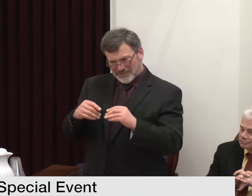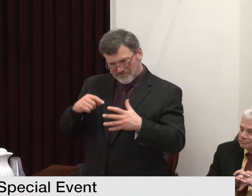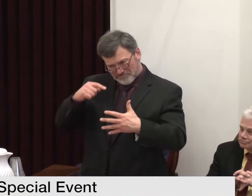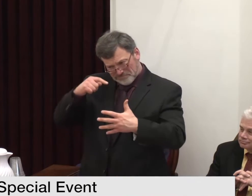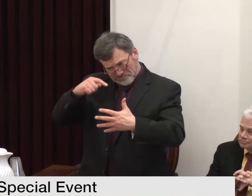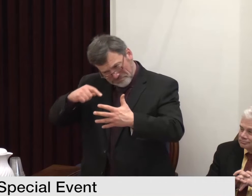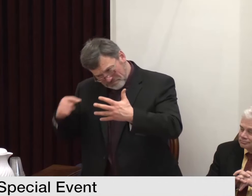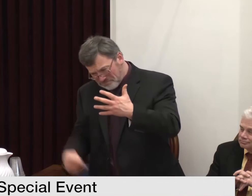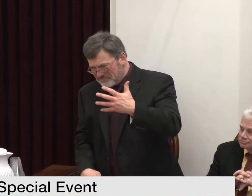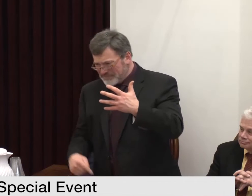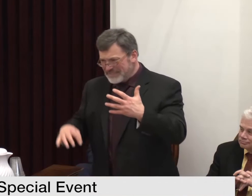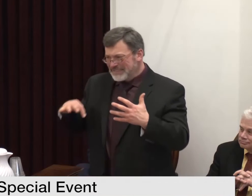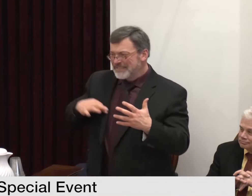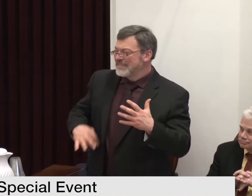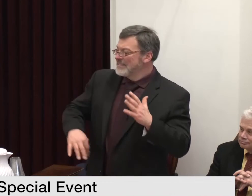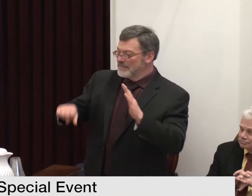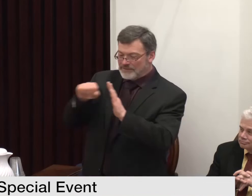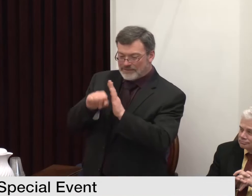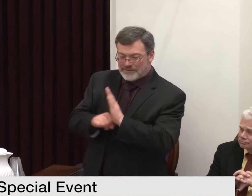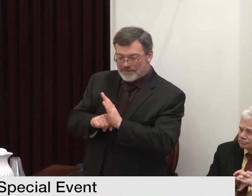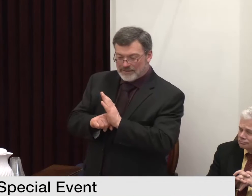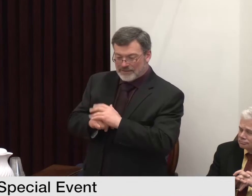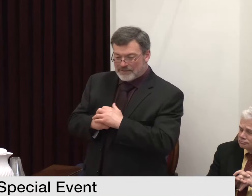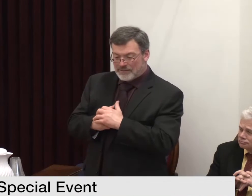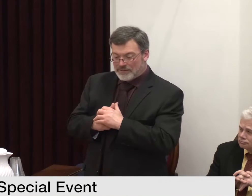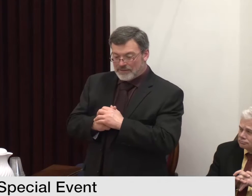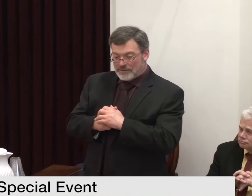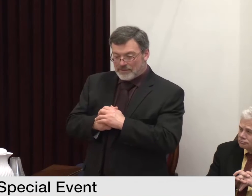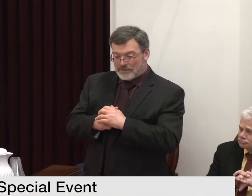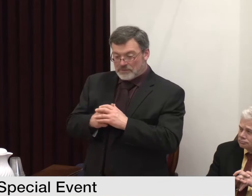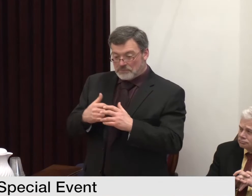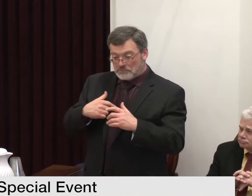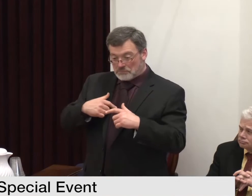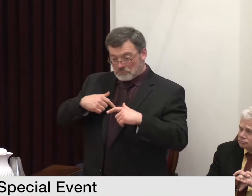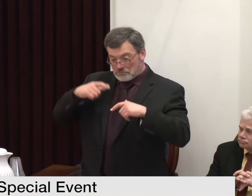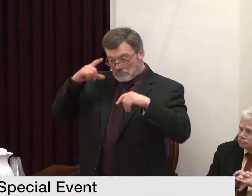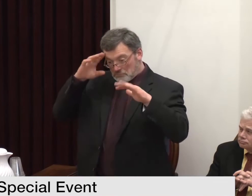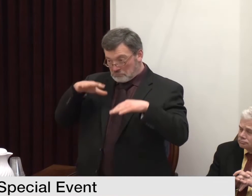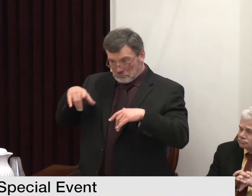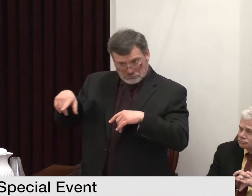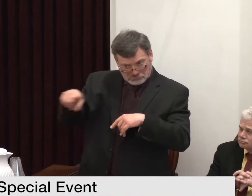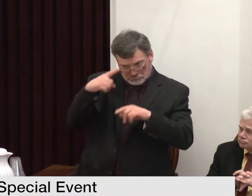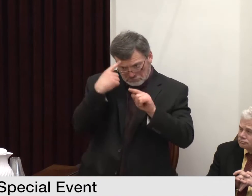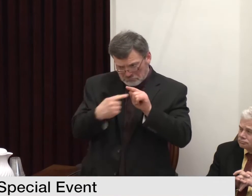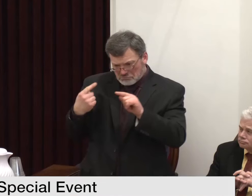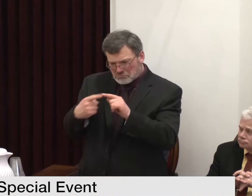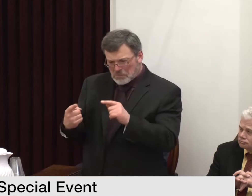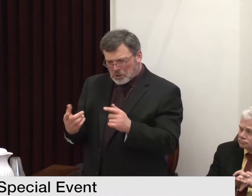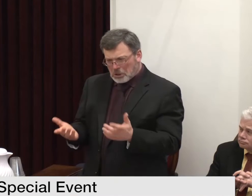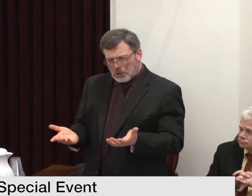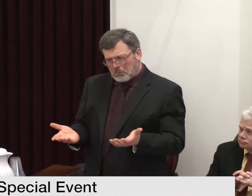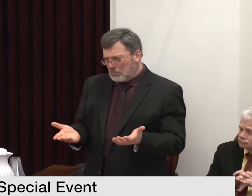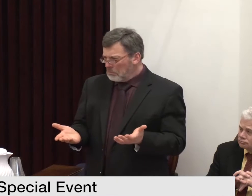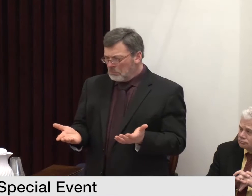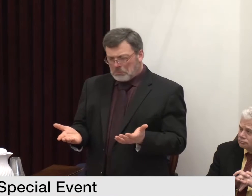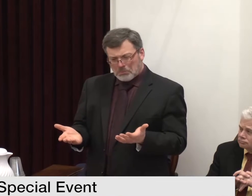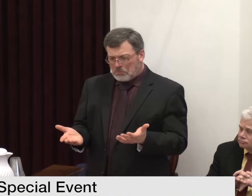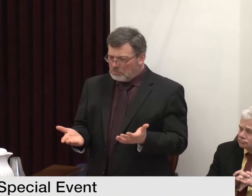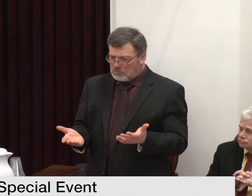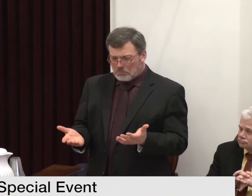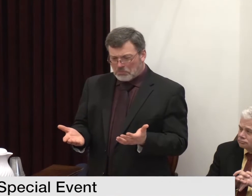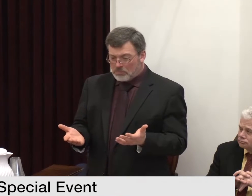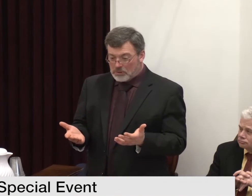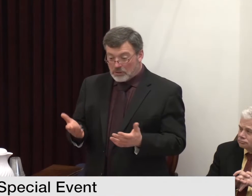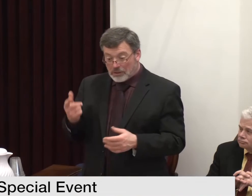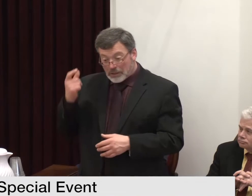I don't think there'll be a lot of disagreement about what's in this budget. The disagreement will lie in what's not in.